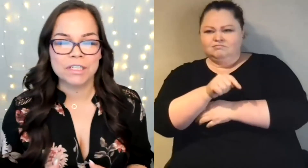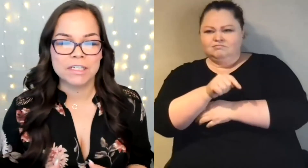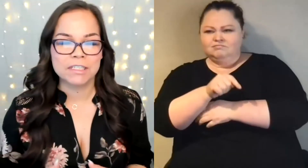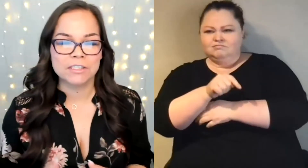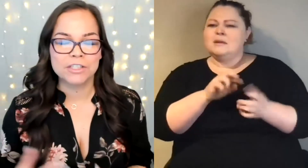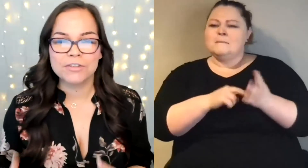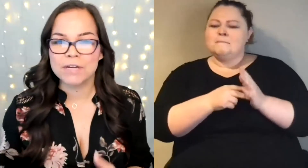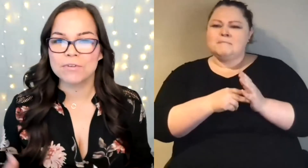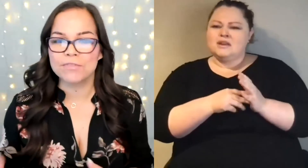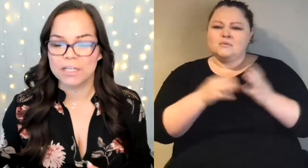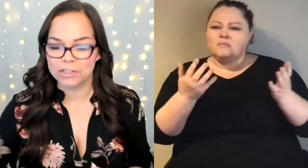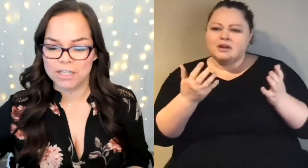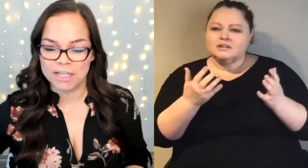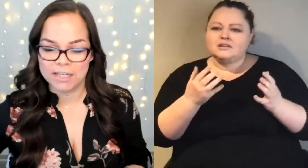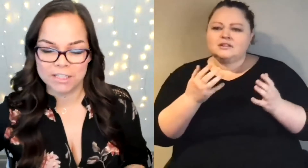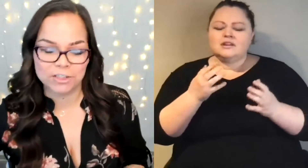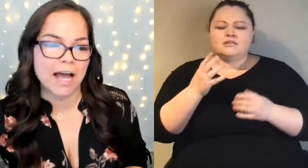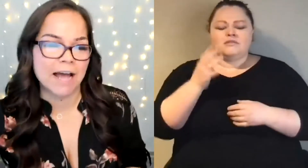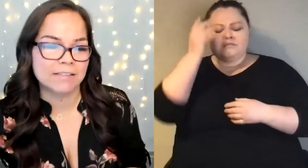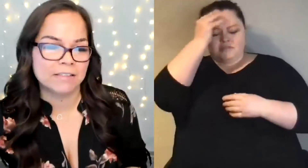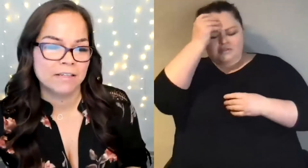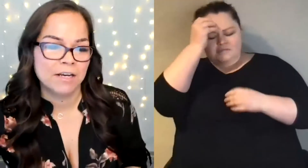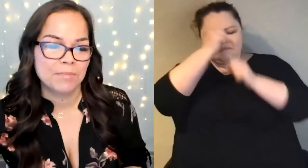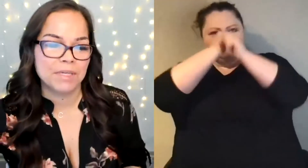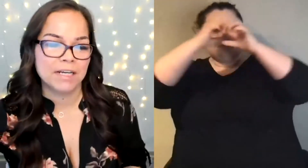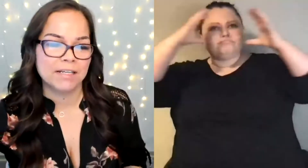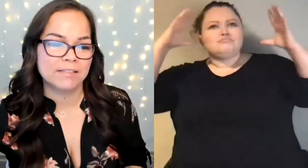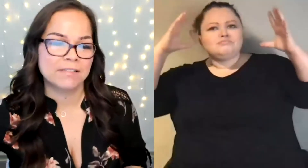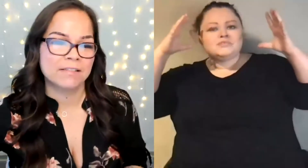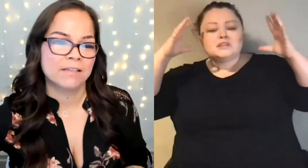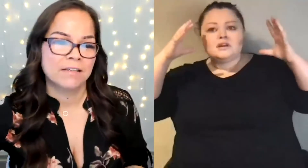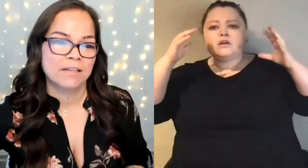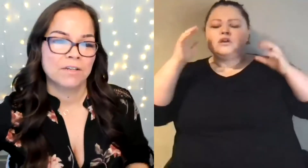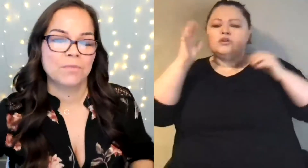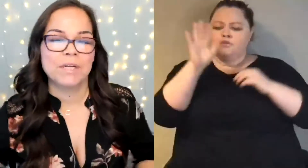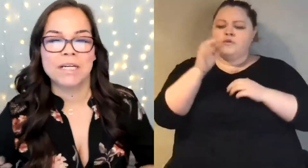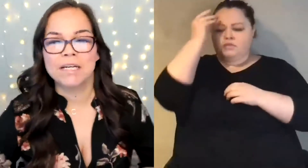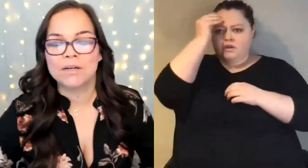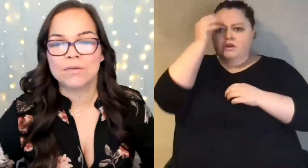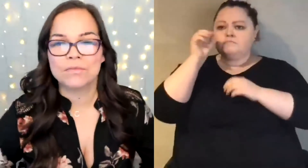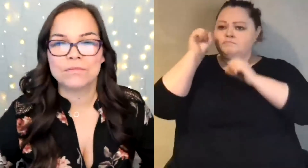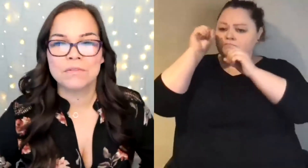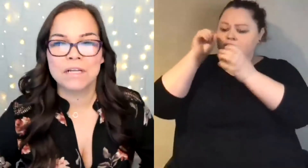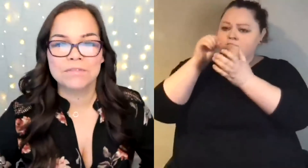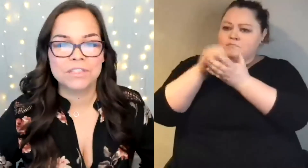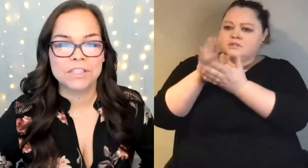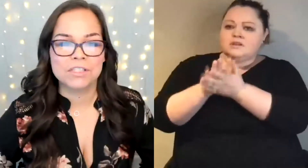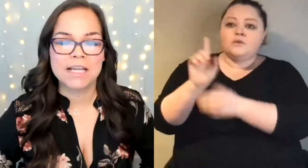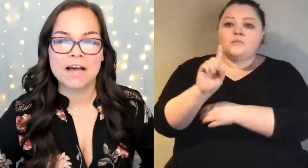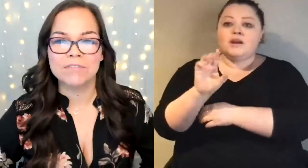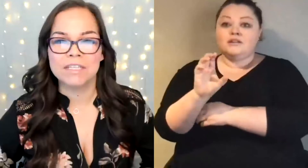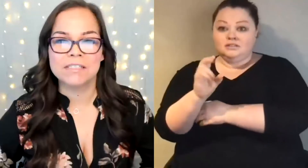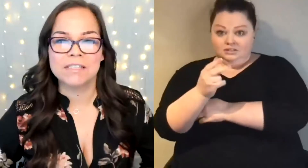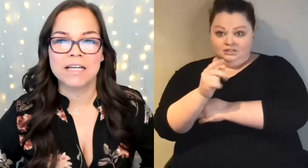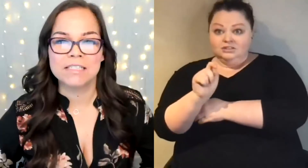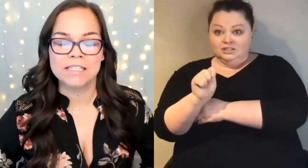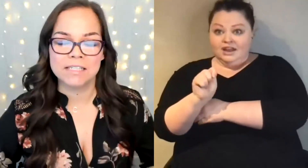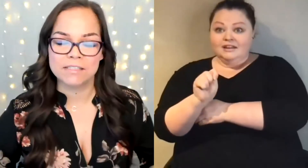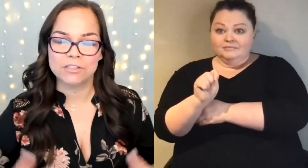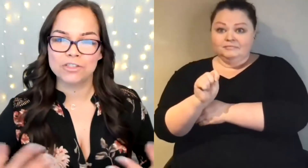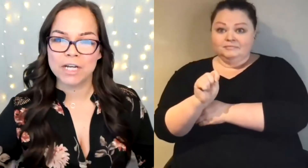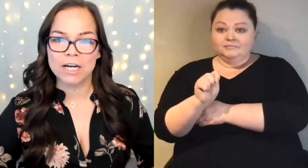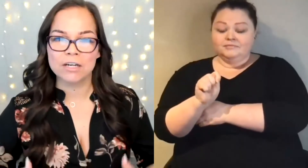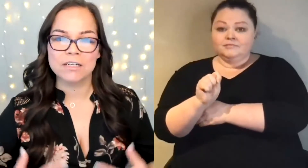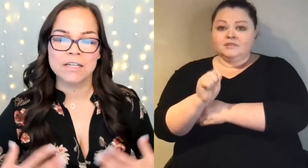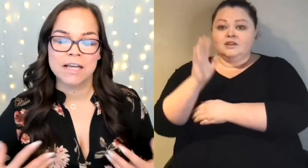you could share that reflection in the chat, because we love to just have these